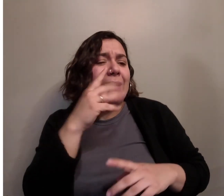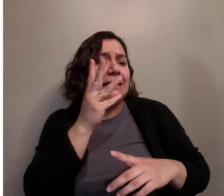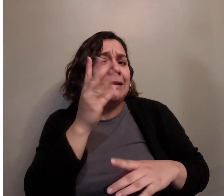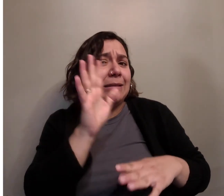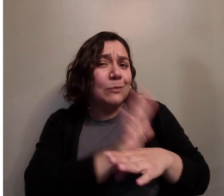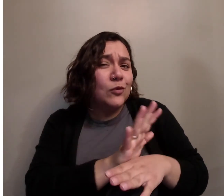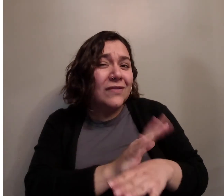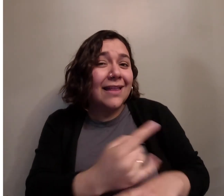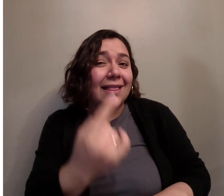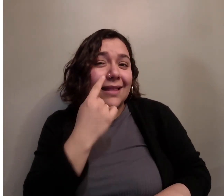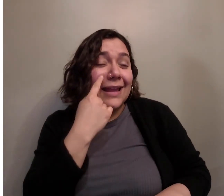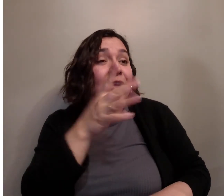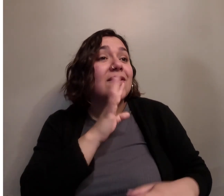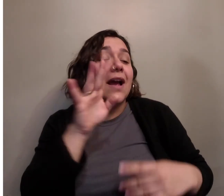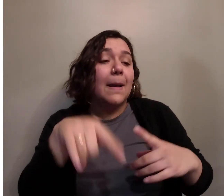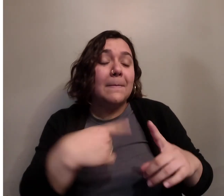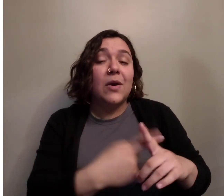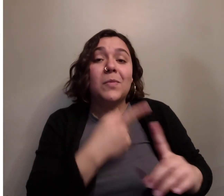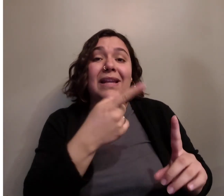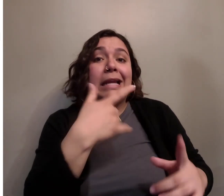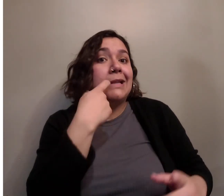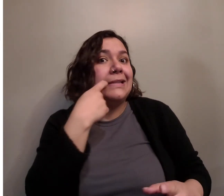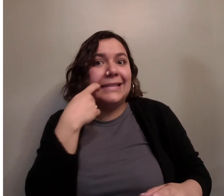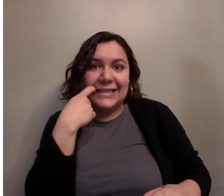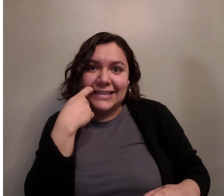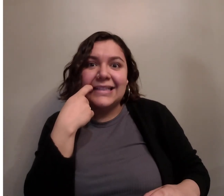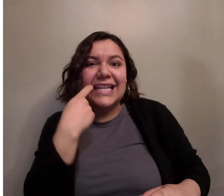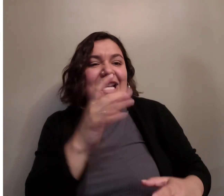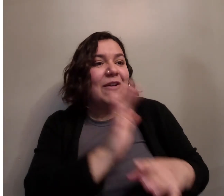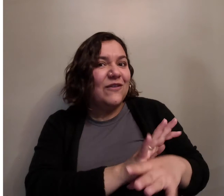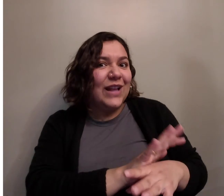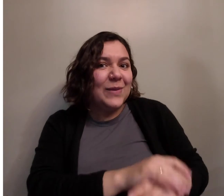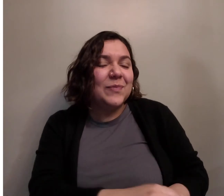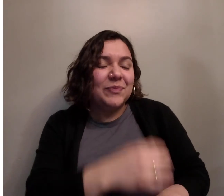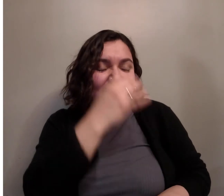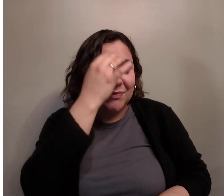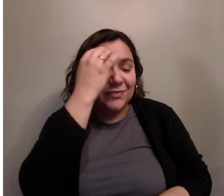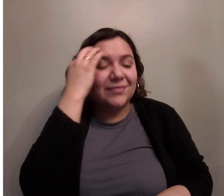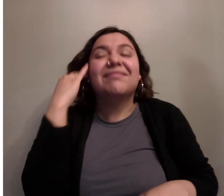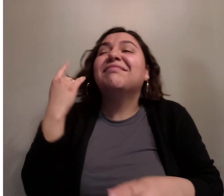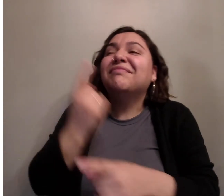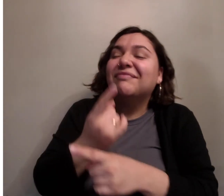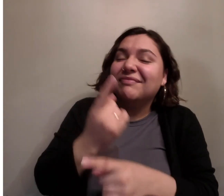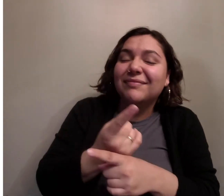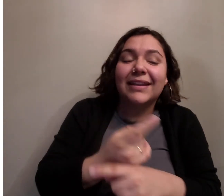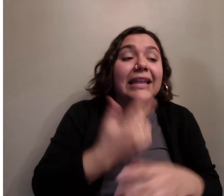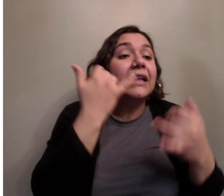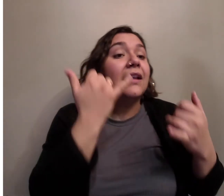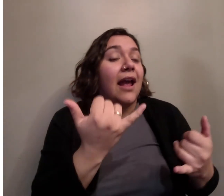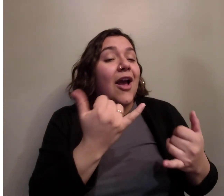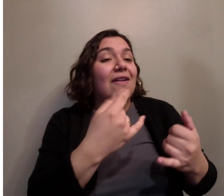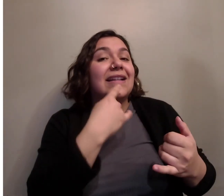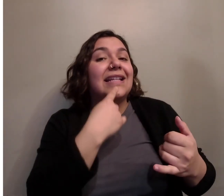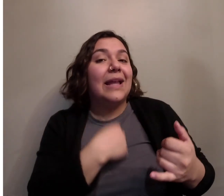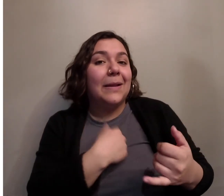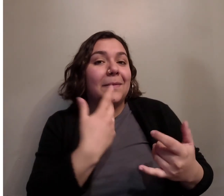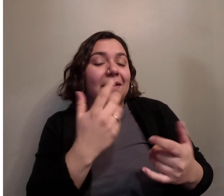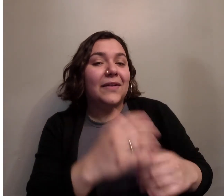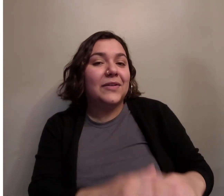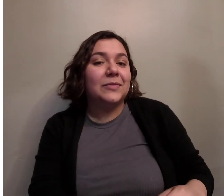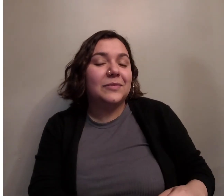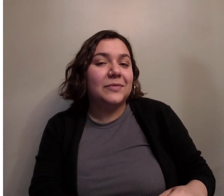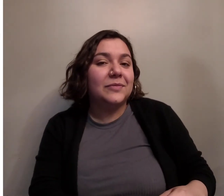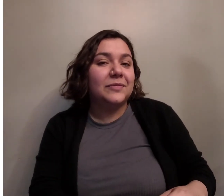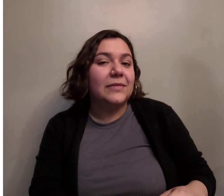went to see, I think, 6 movies or something, and you spoke about being addicted to film, and and so